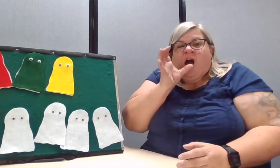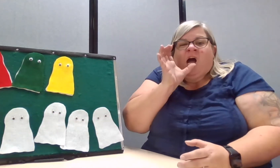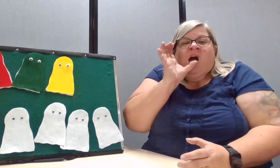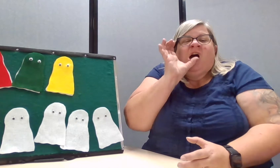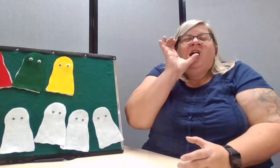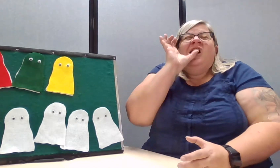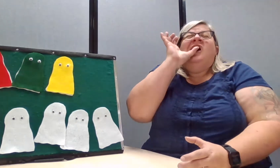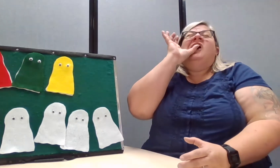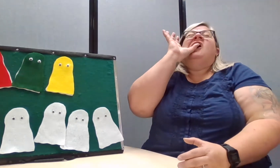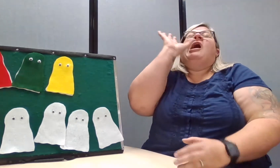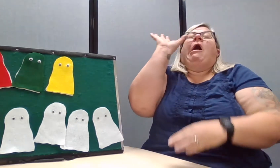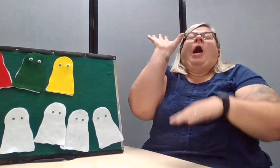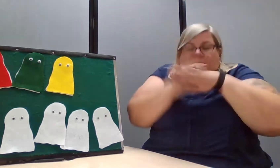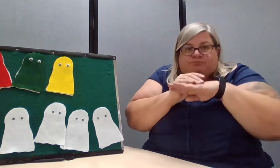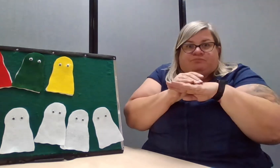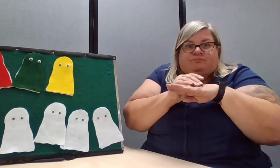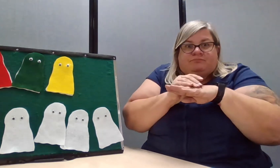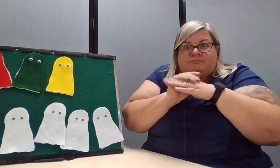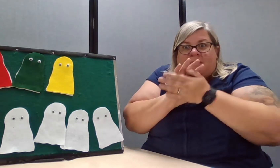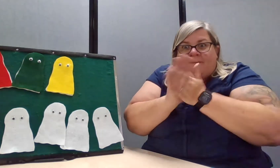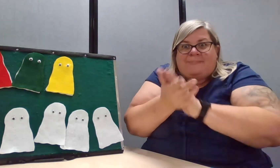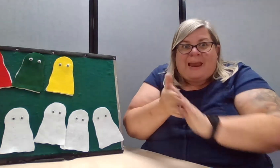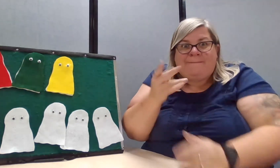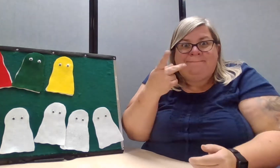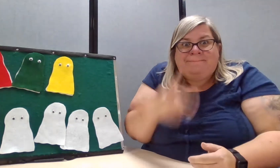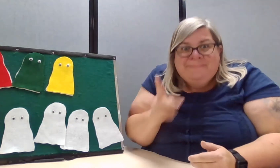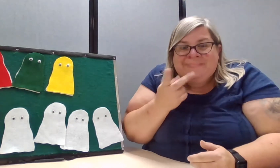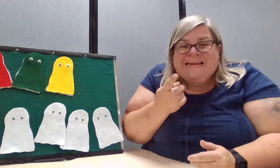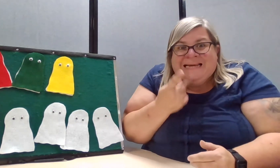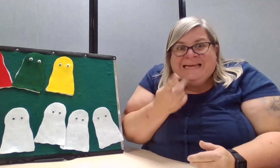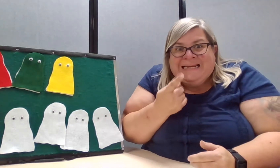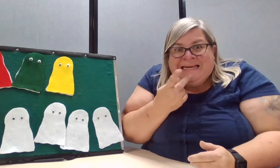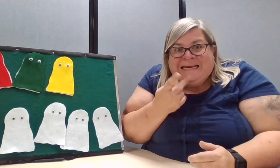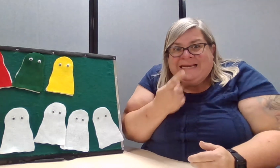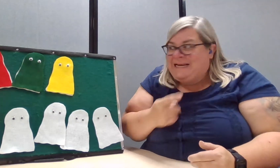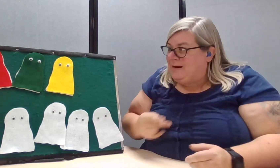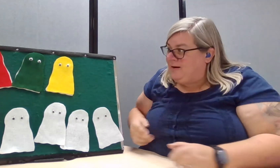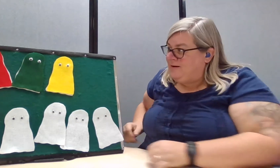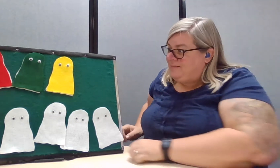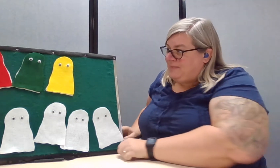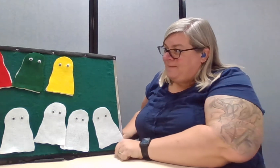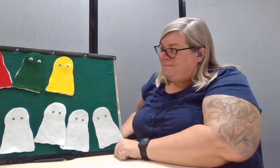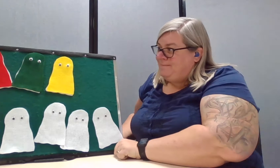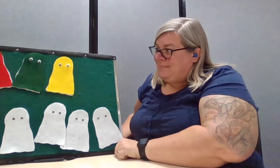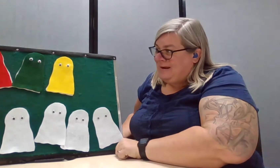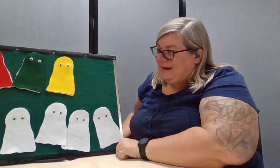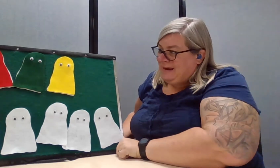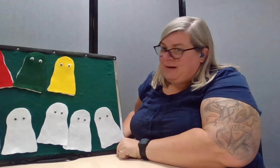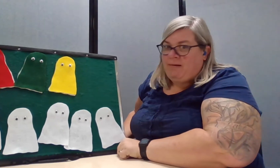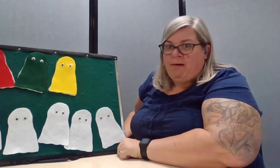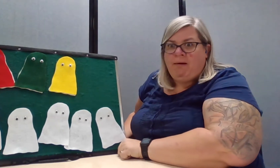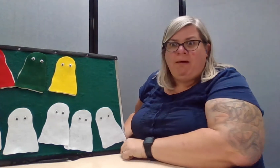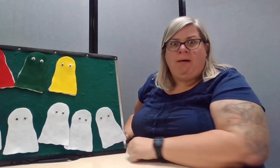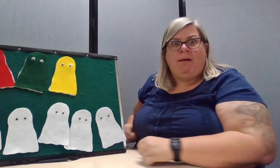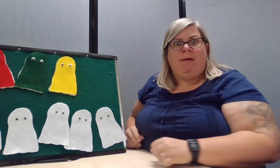So little ghost number 4 drank all the pink lemonade and became pink.